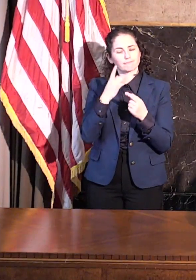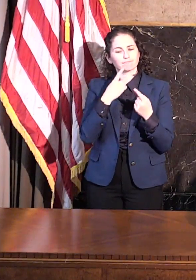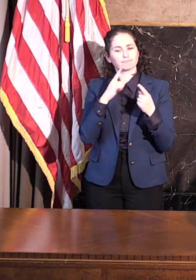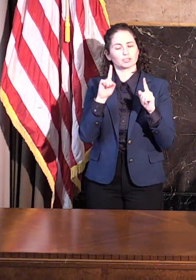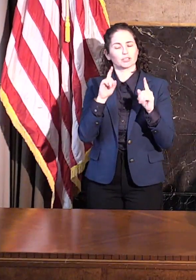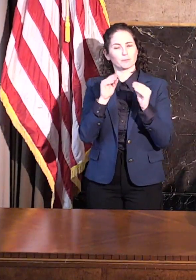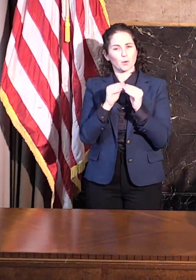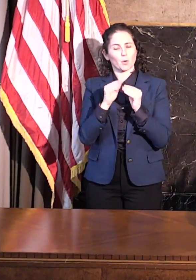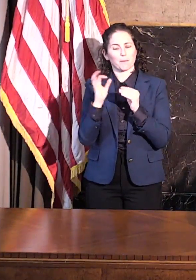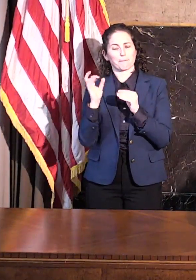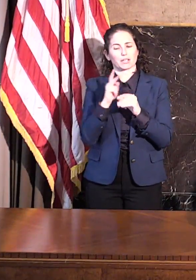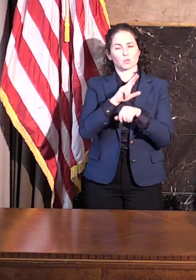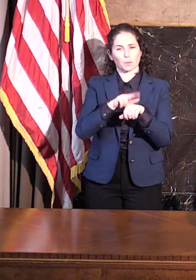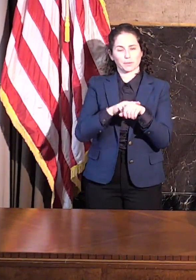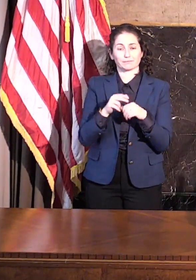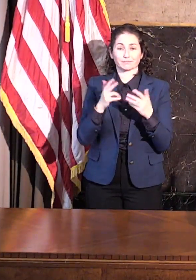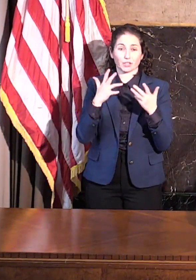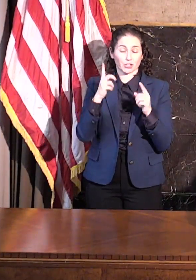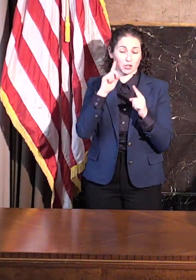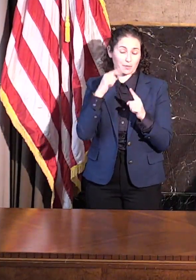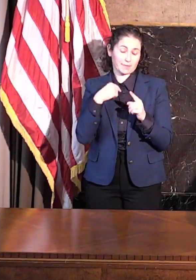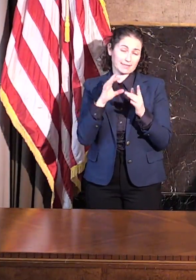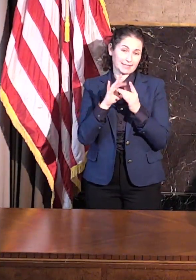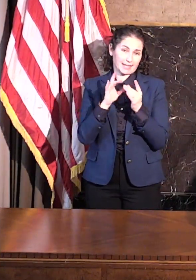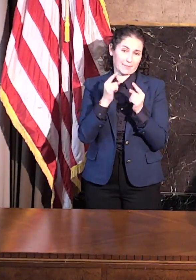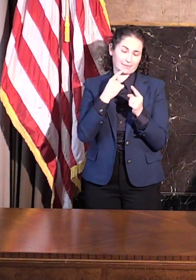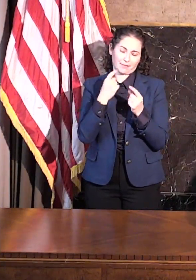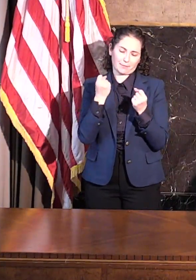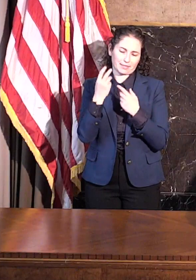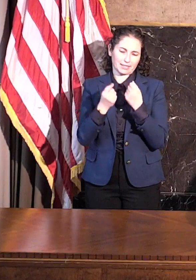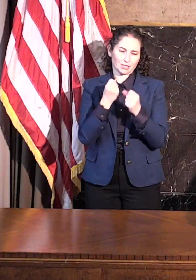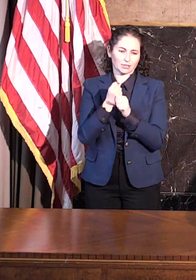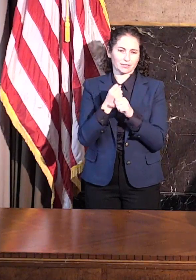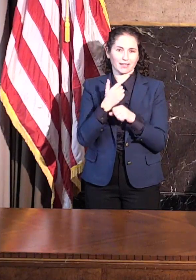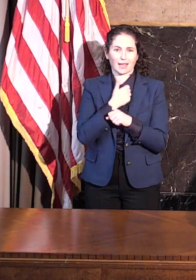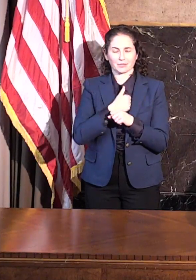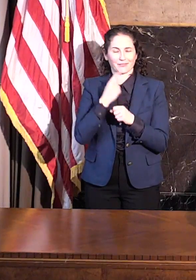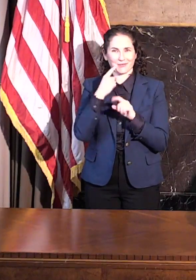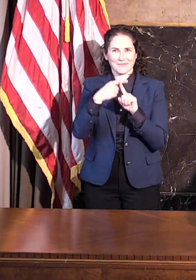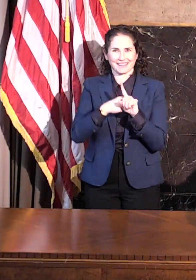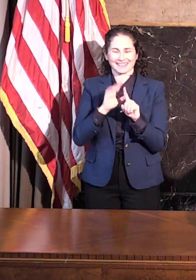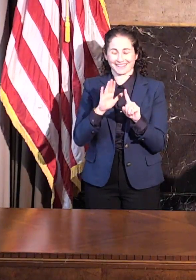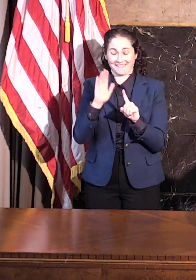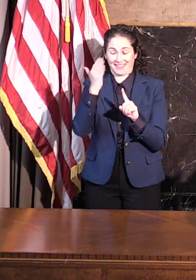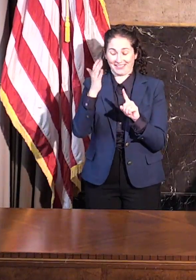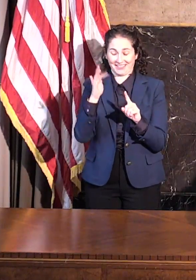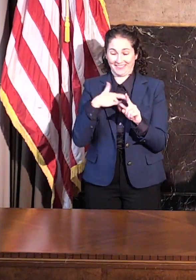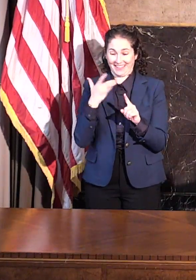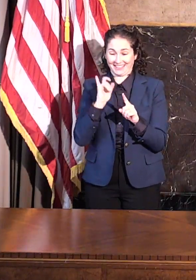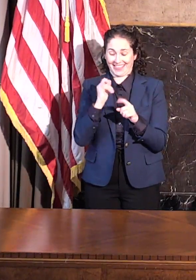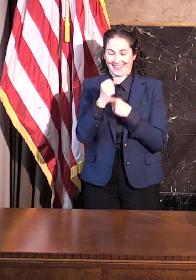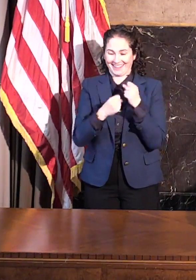and 2016. It doesn't make any sense. And so it's not a concern that I